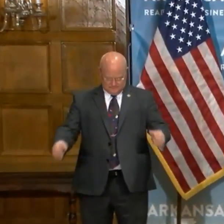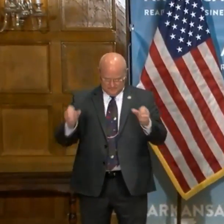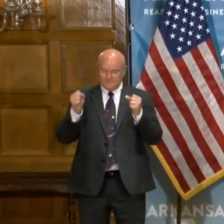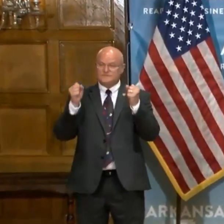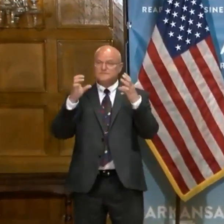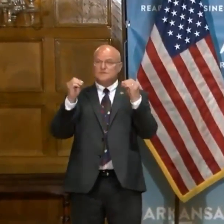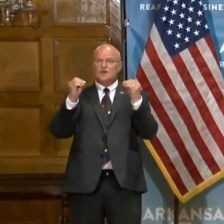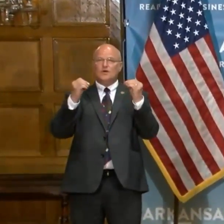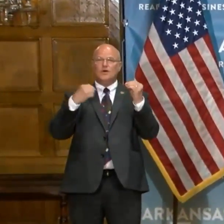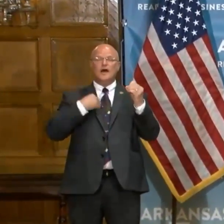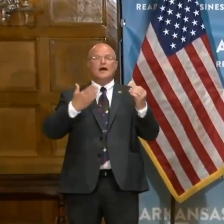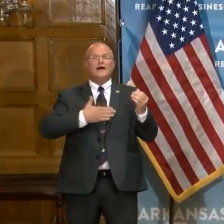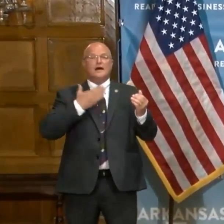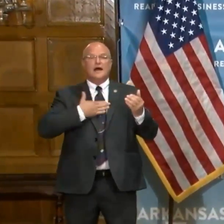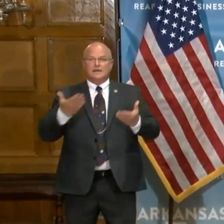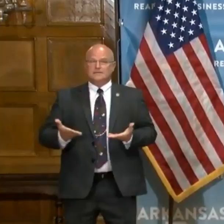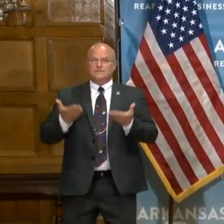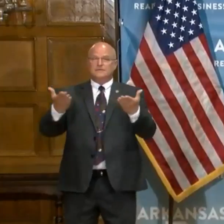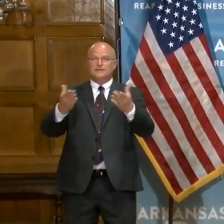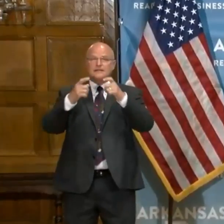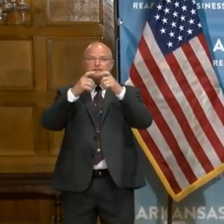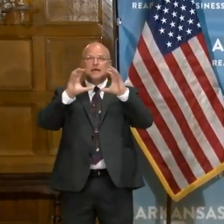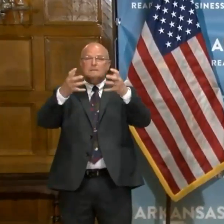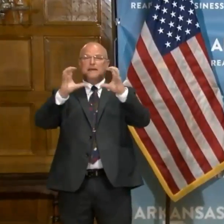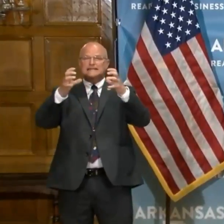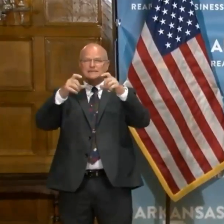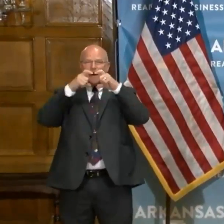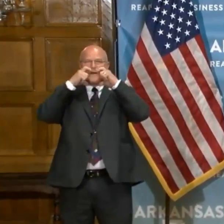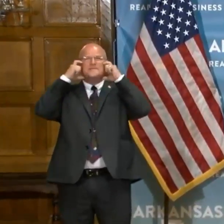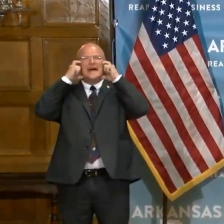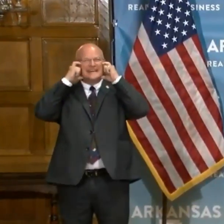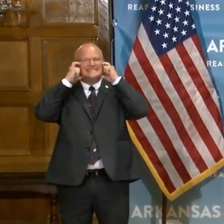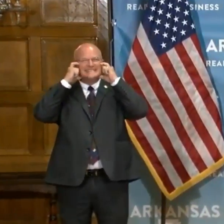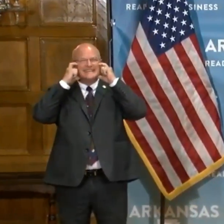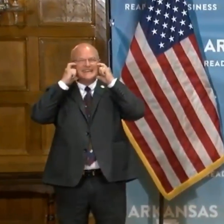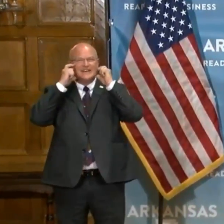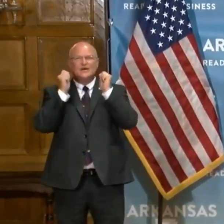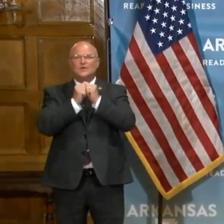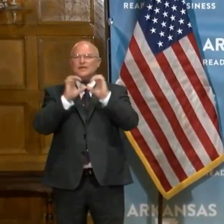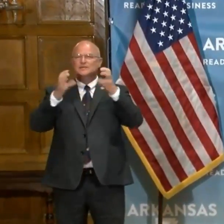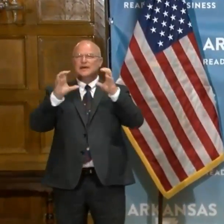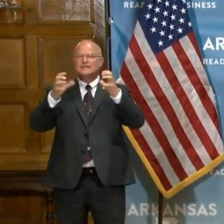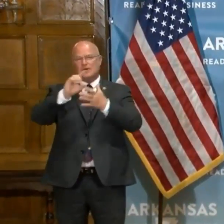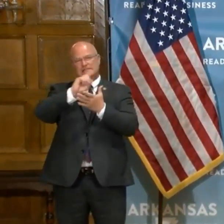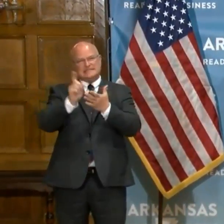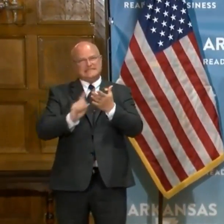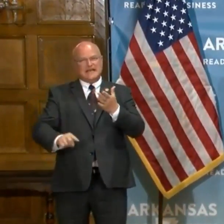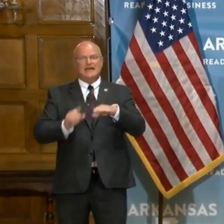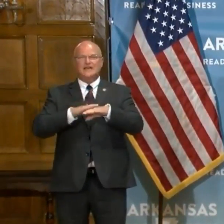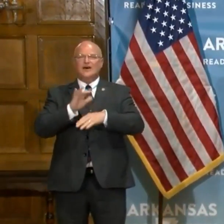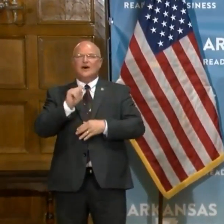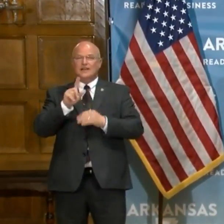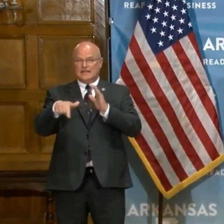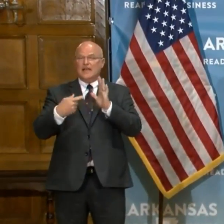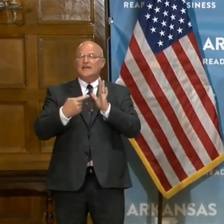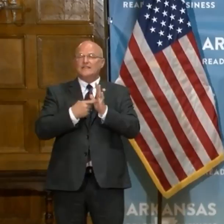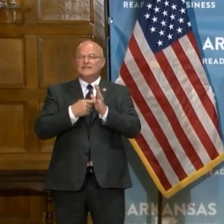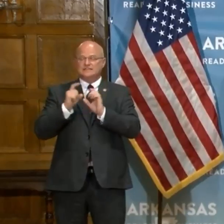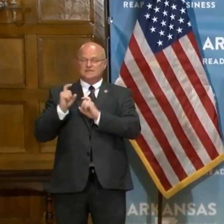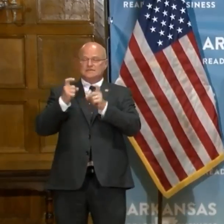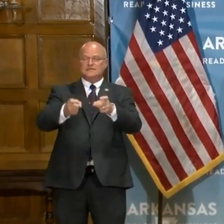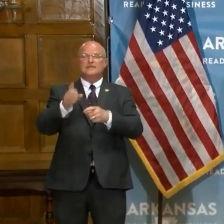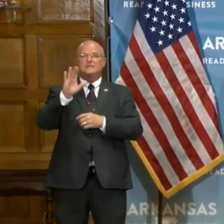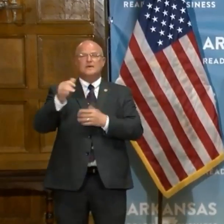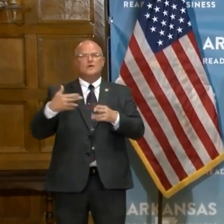So I'm delighted to present a basketball mask with a basketball design on it. This is